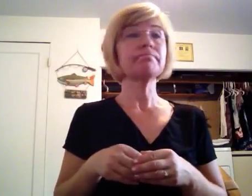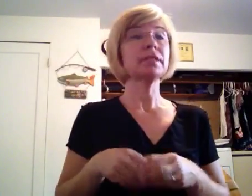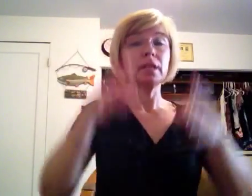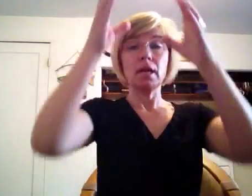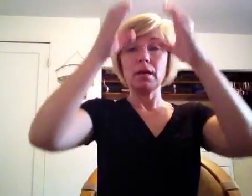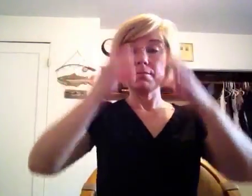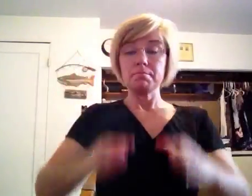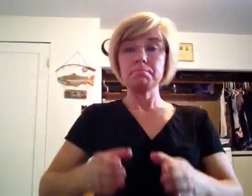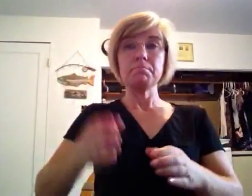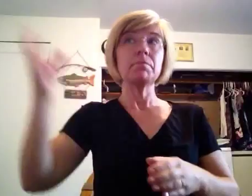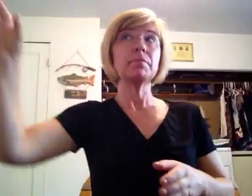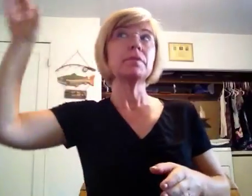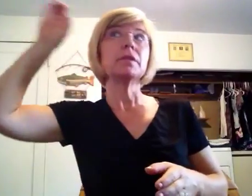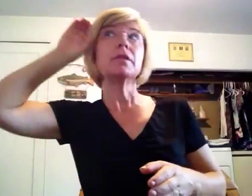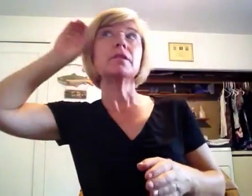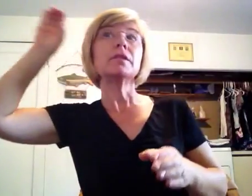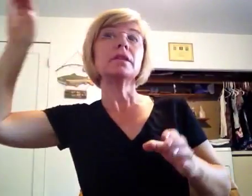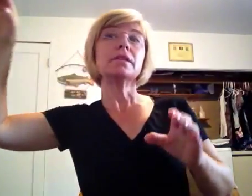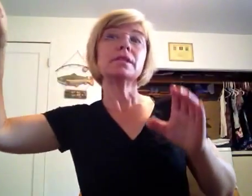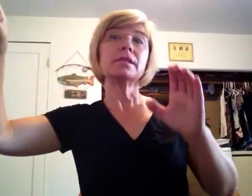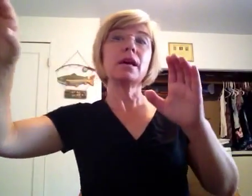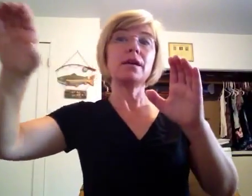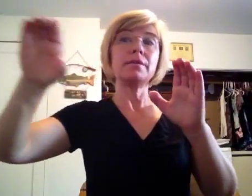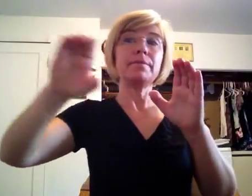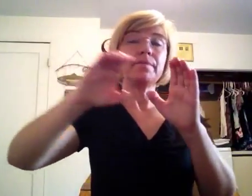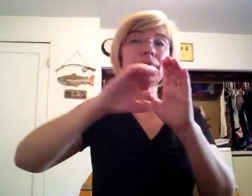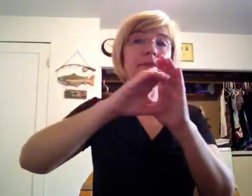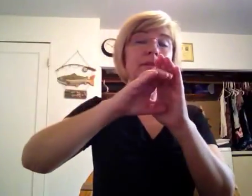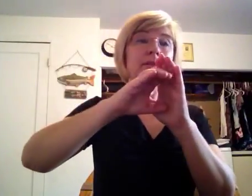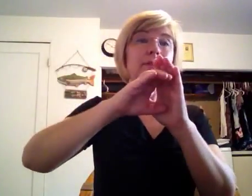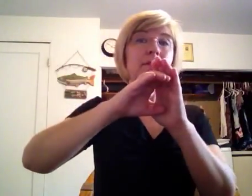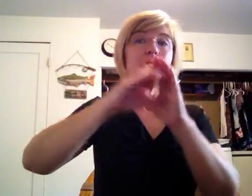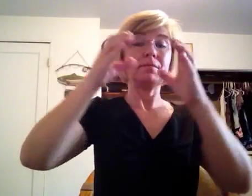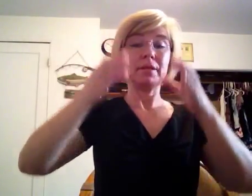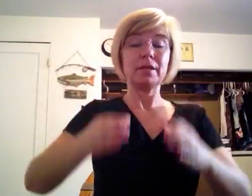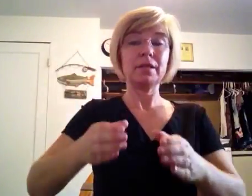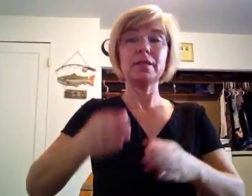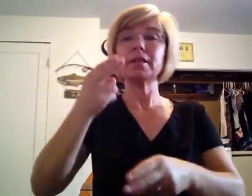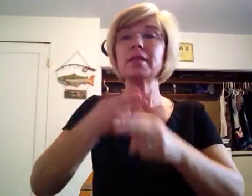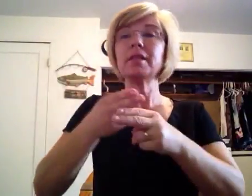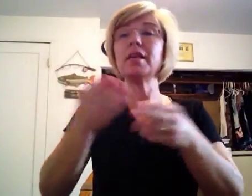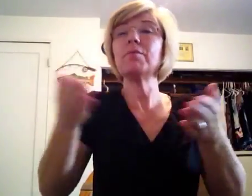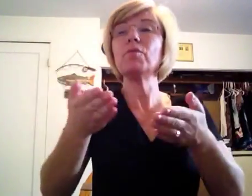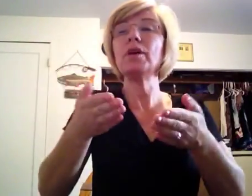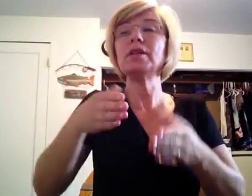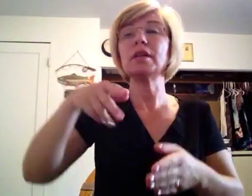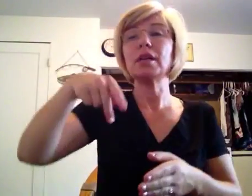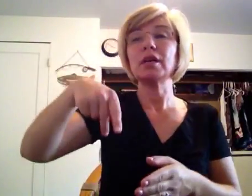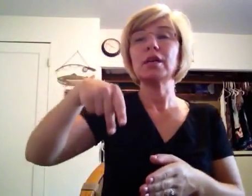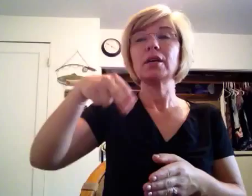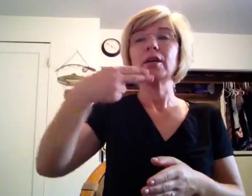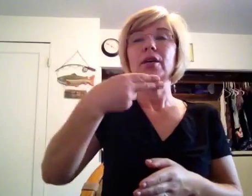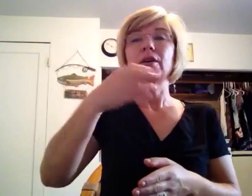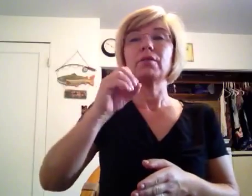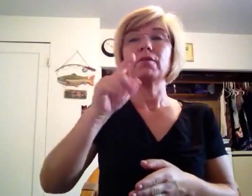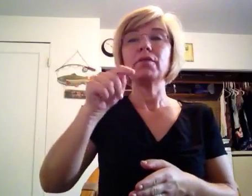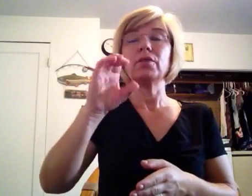Photosynthesis. All energy comes from the sun, and plants are the ones who make food with that energy. Plants use